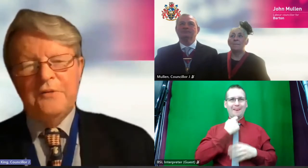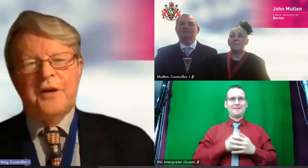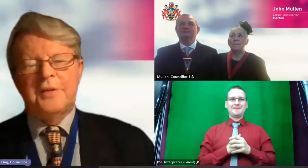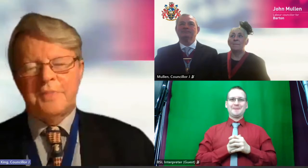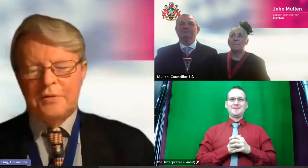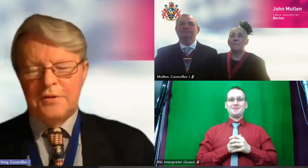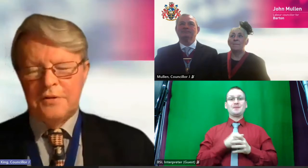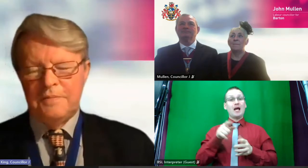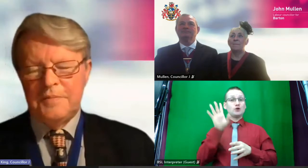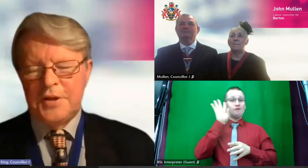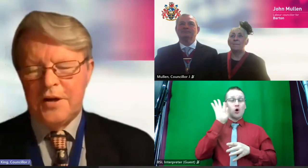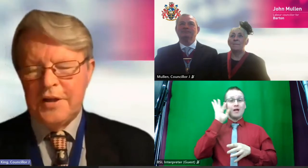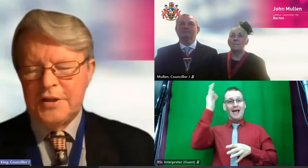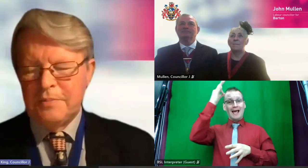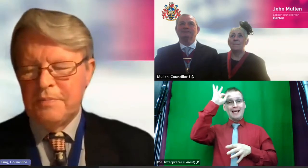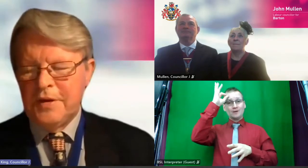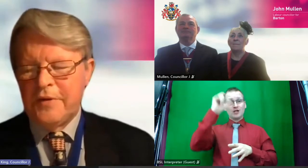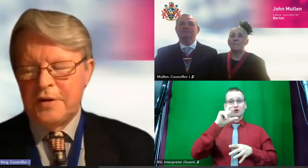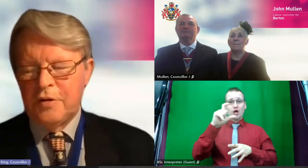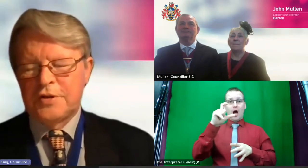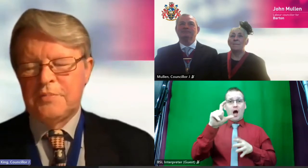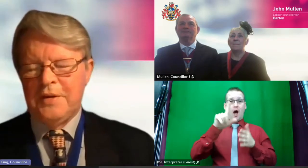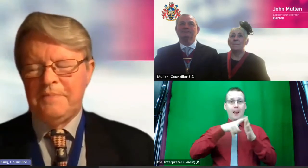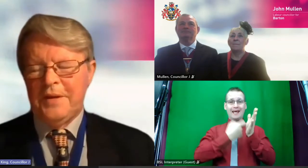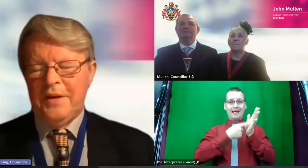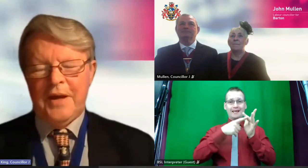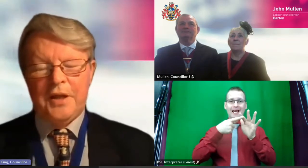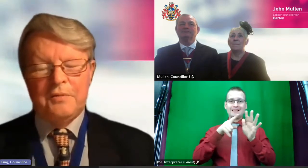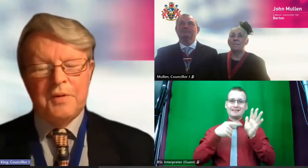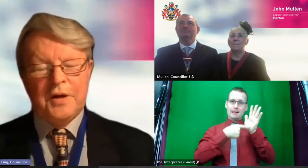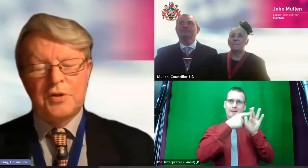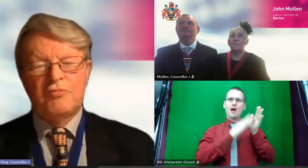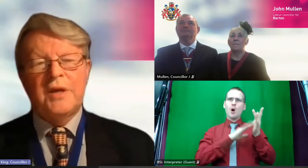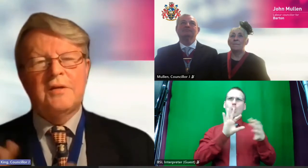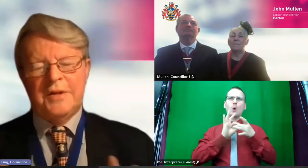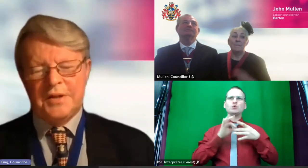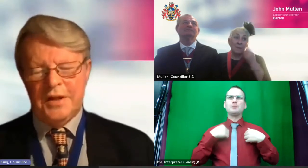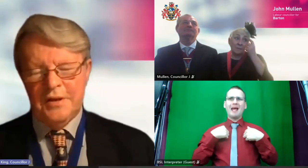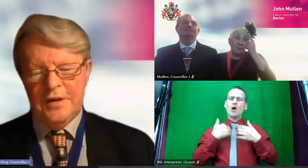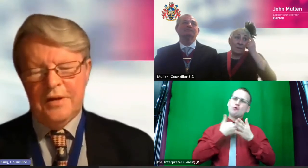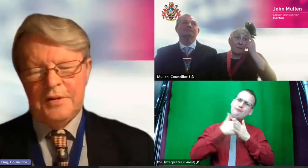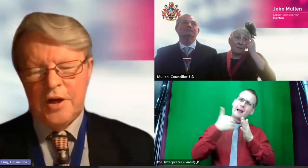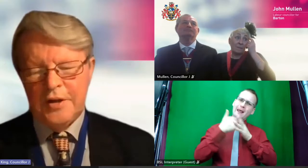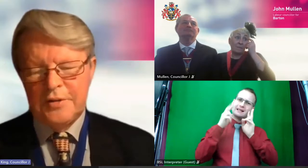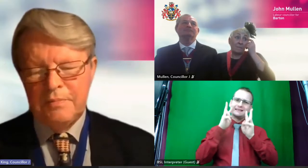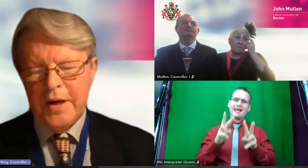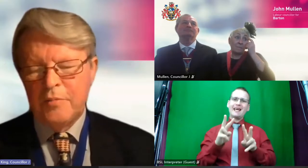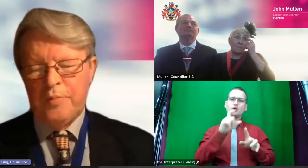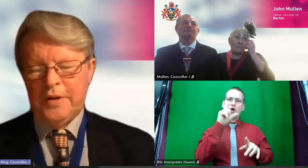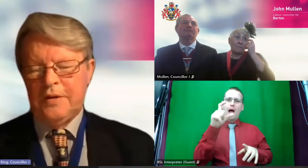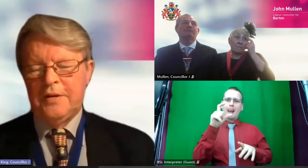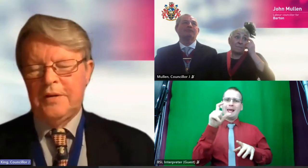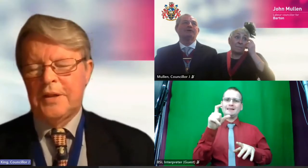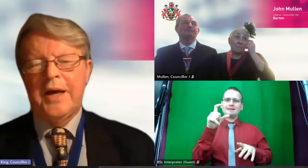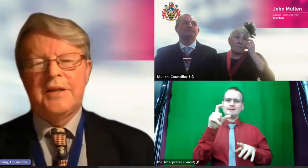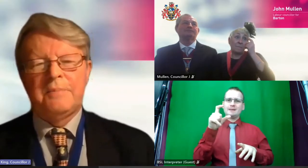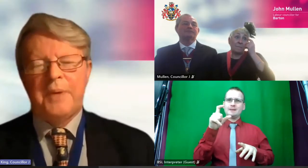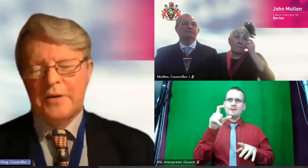As you've heard, Councillor Charlie and Tim live very close to me. And I used to regularly see Charlie's